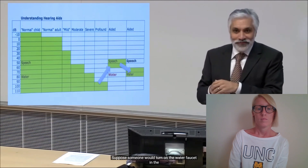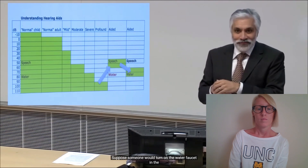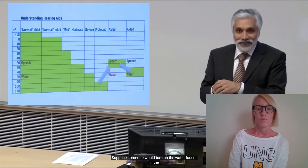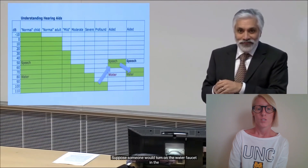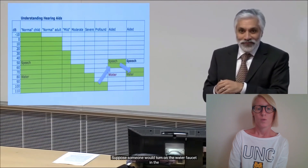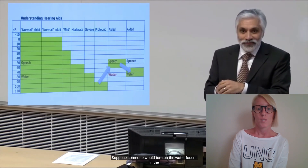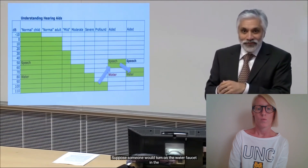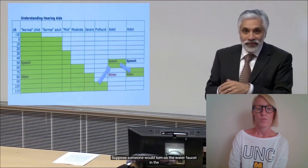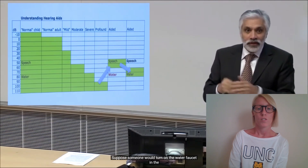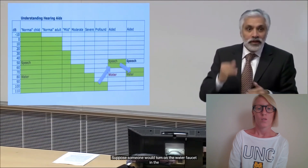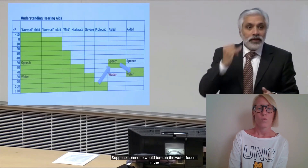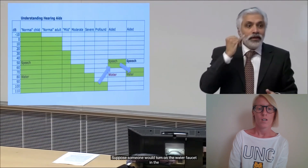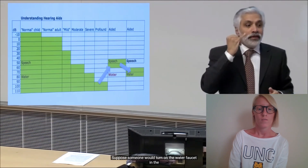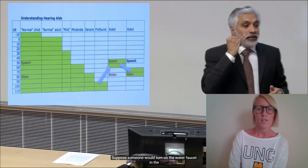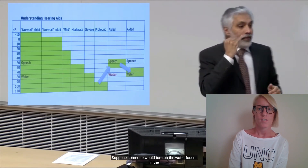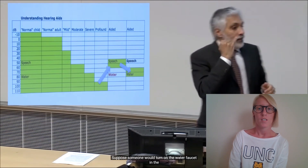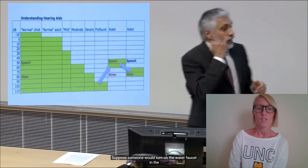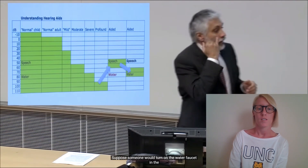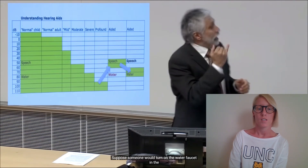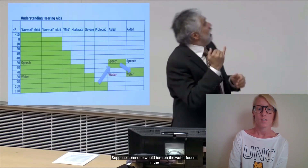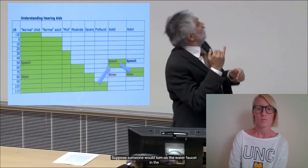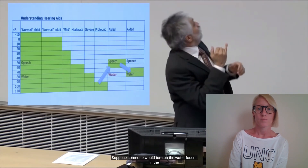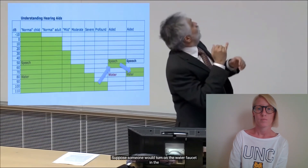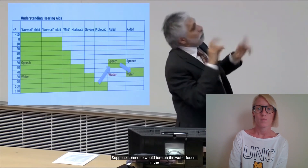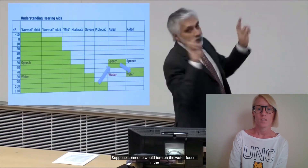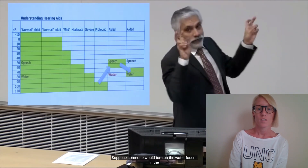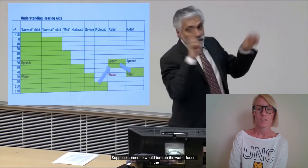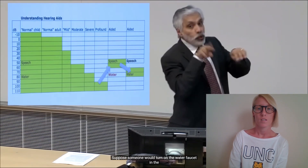Suppose someone would turn on a water faucet